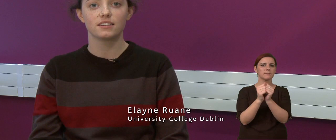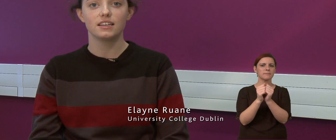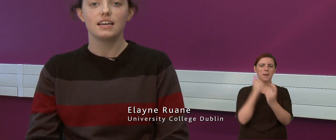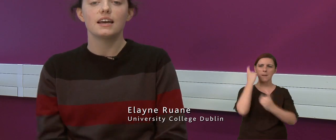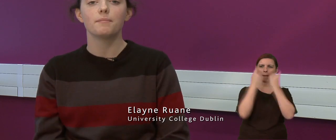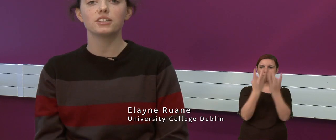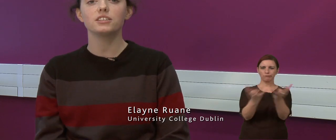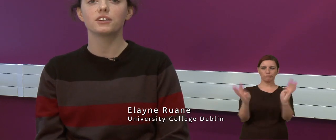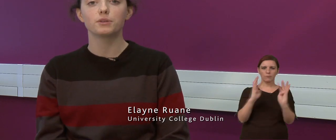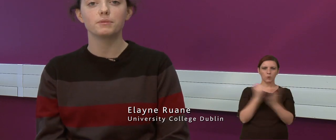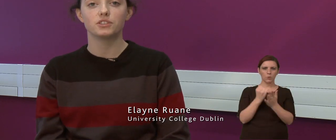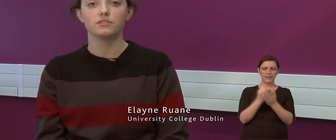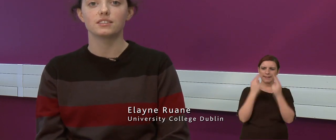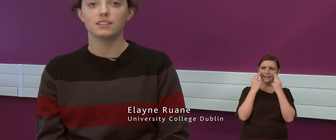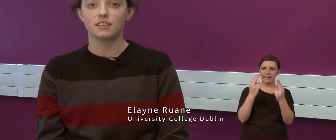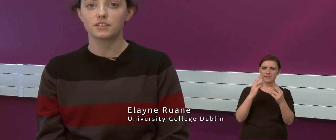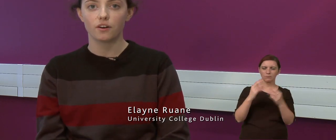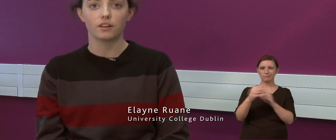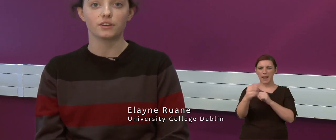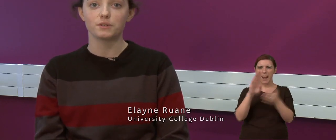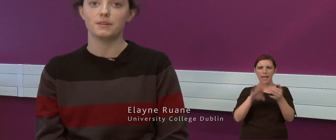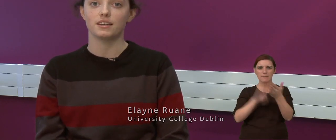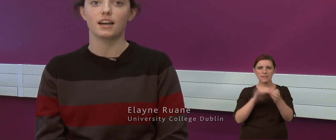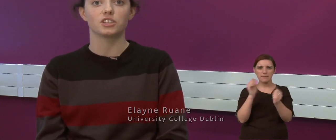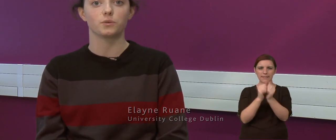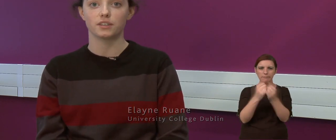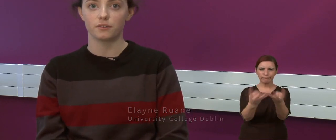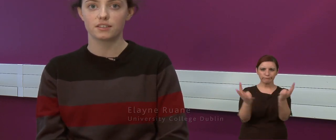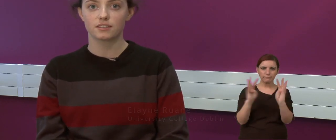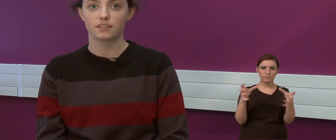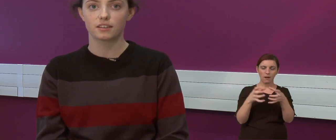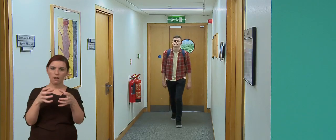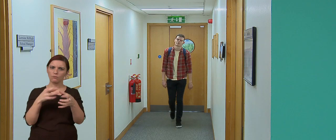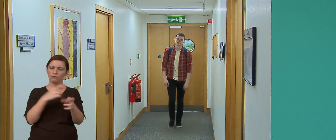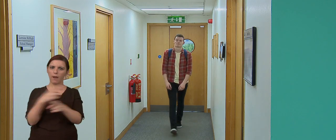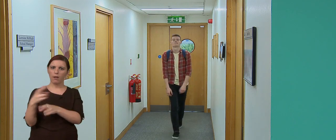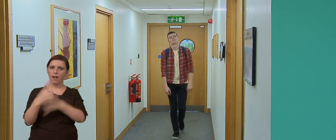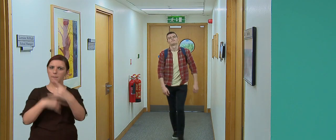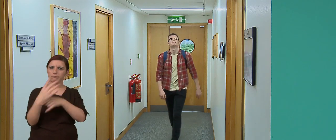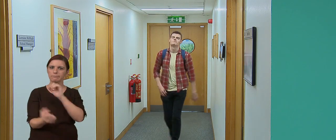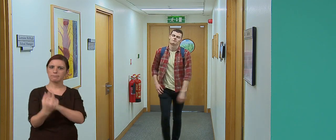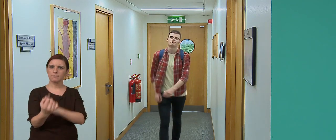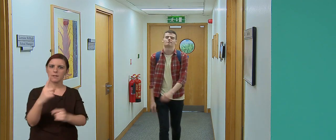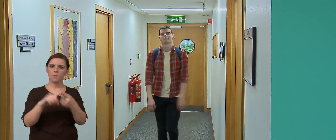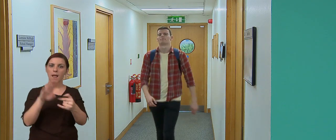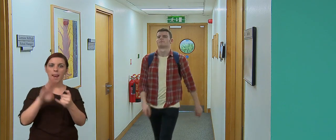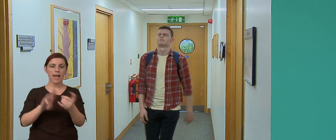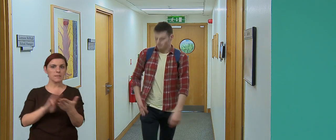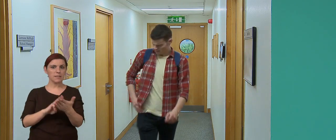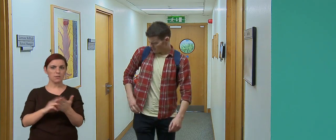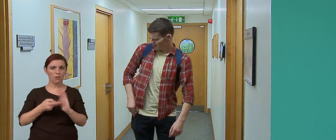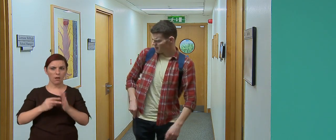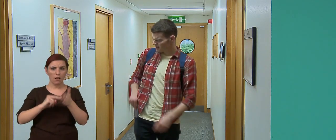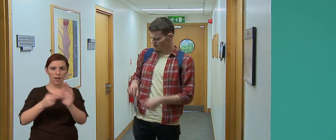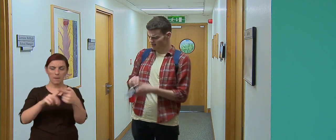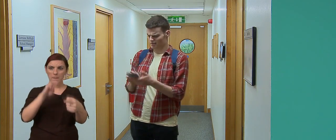meeting. Imagine a group of students needed to call a group meeting at short notice. This is a common situation, but such